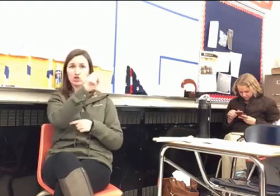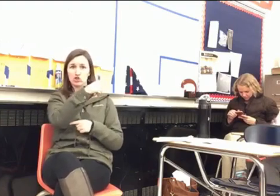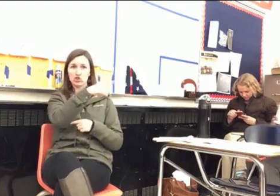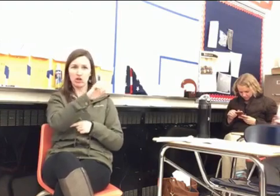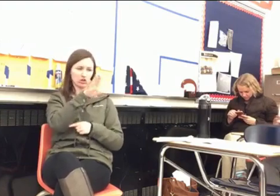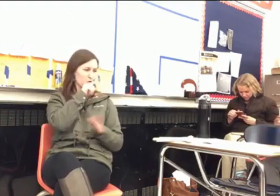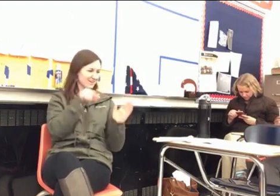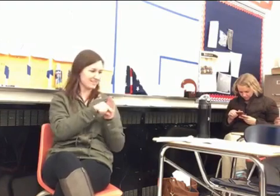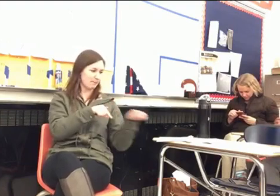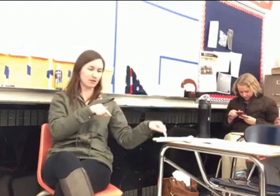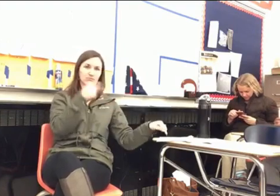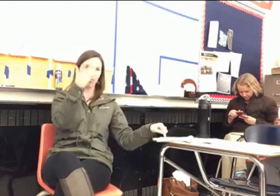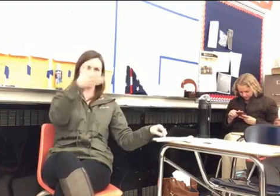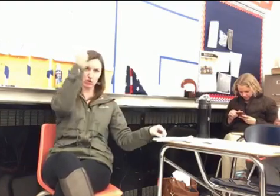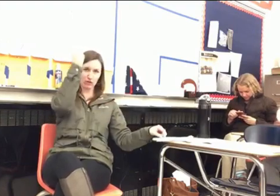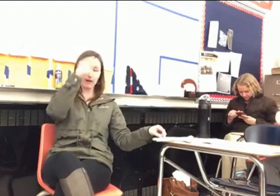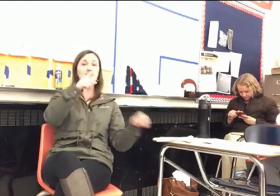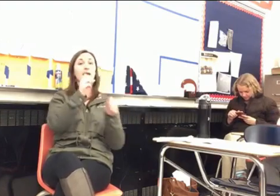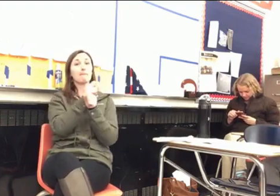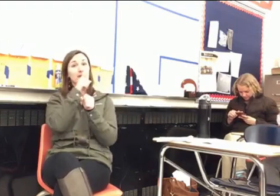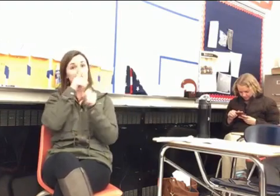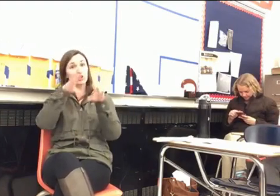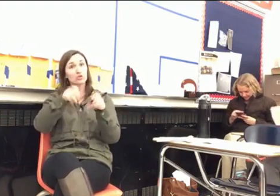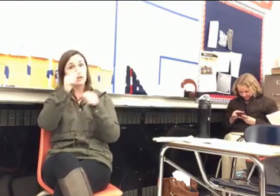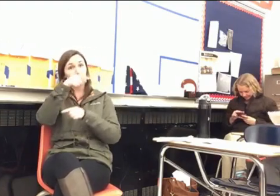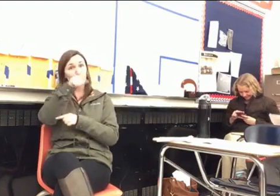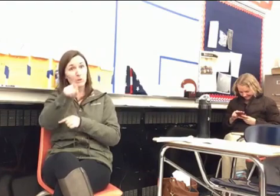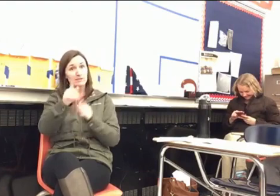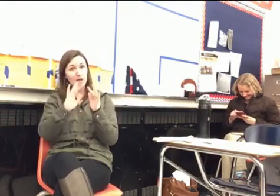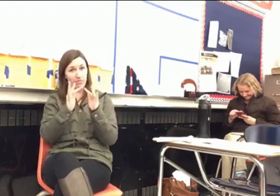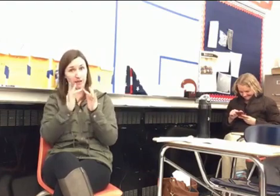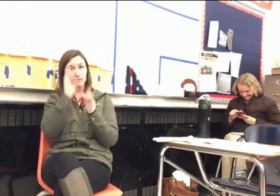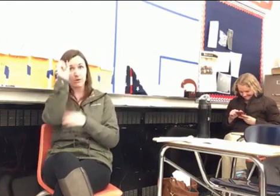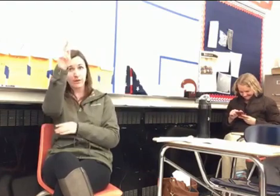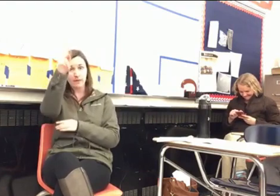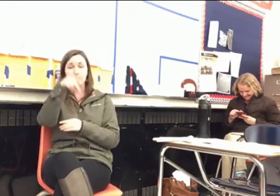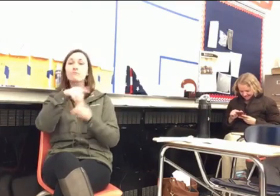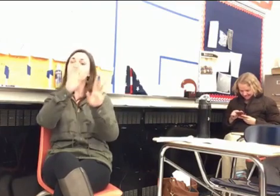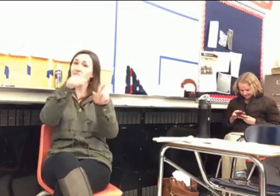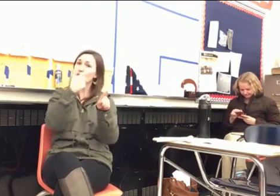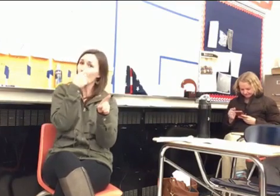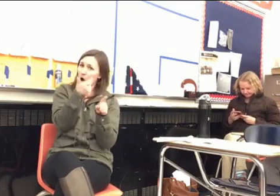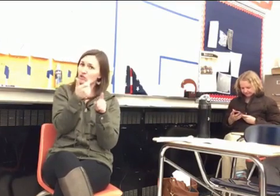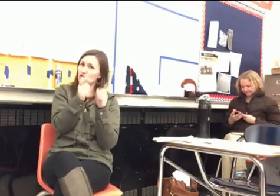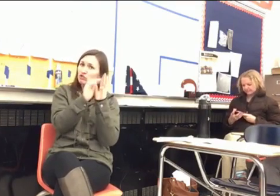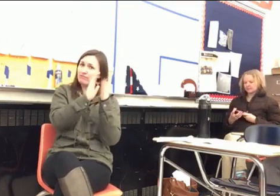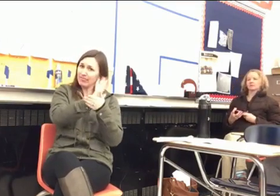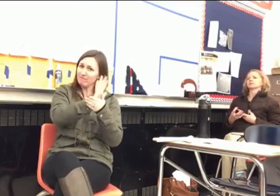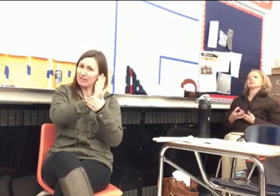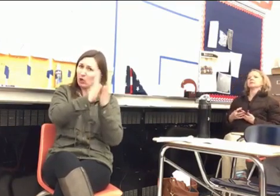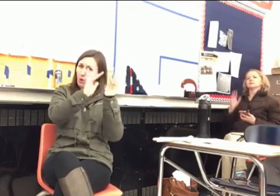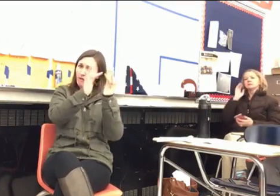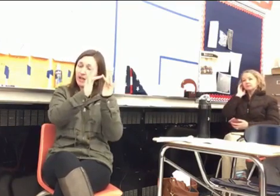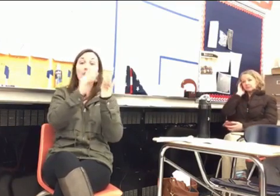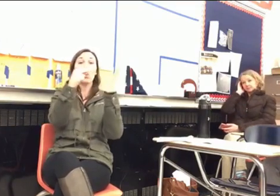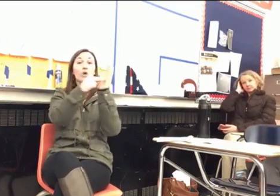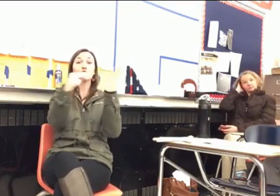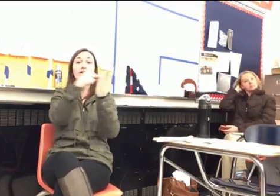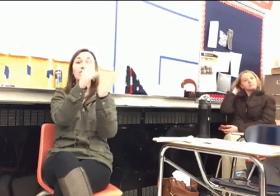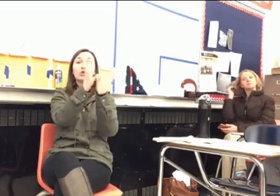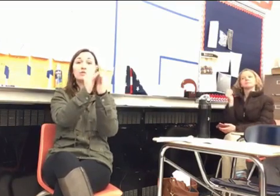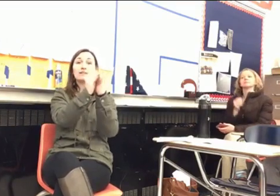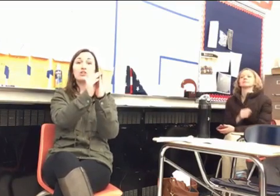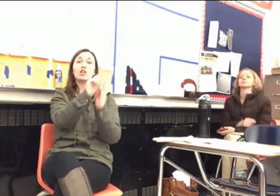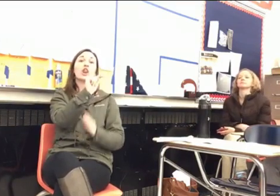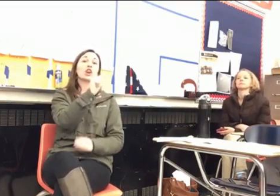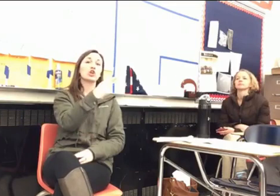this, and make sure that you do that quiz. Okay? Also, by the way, review session Thursday and